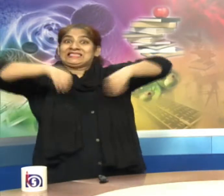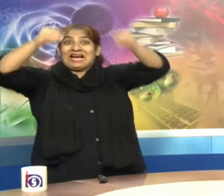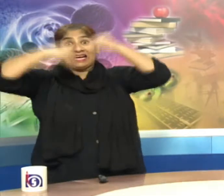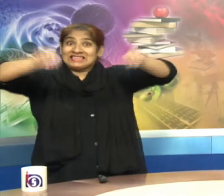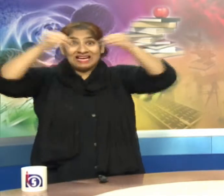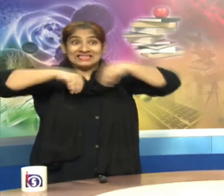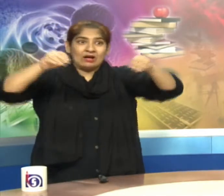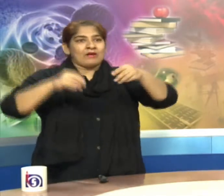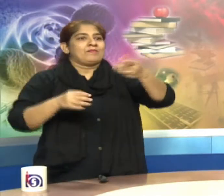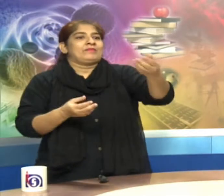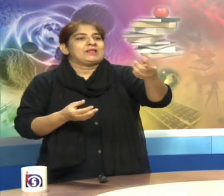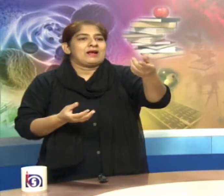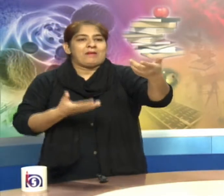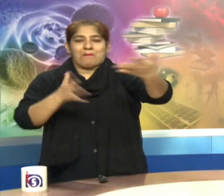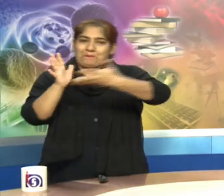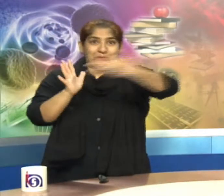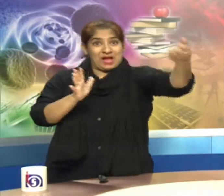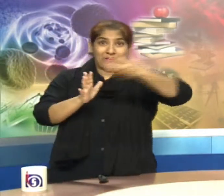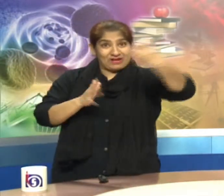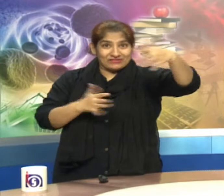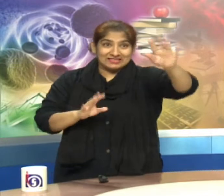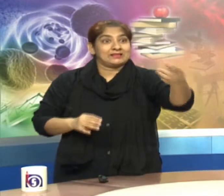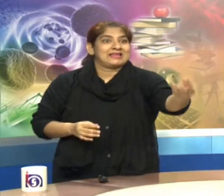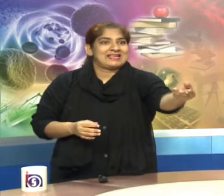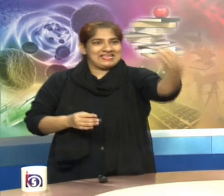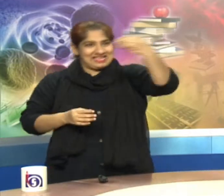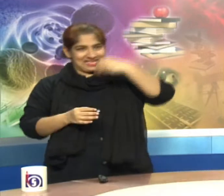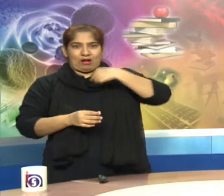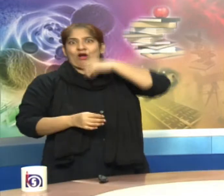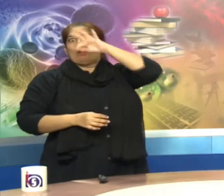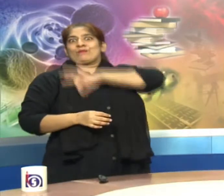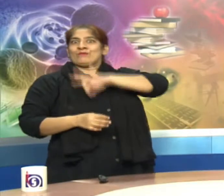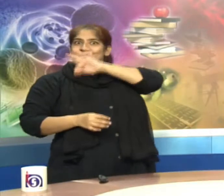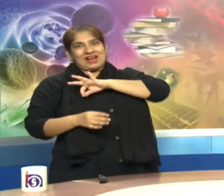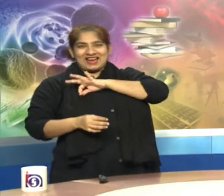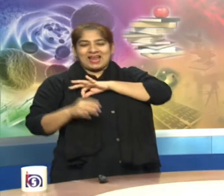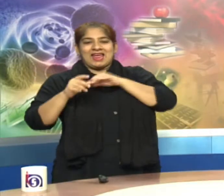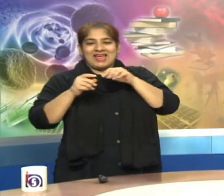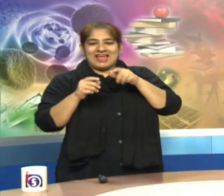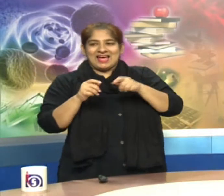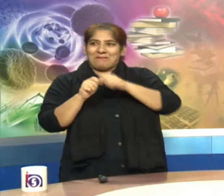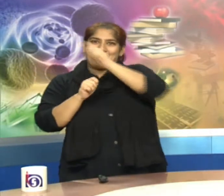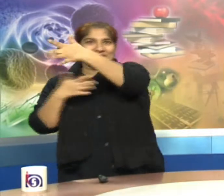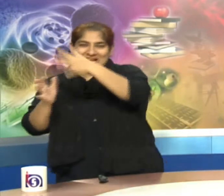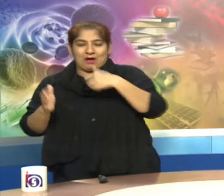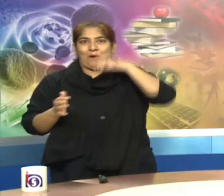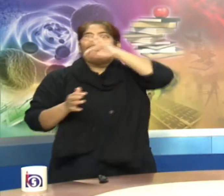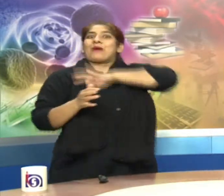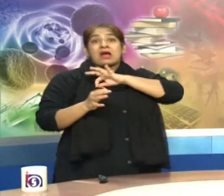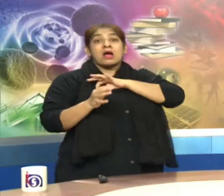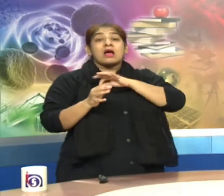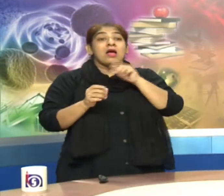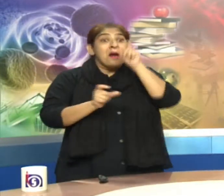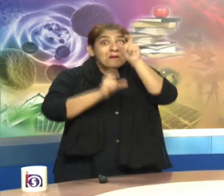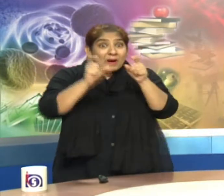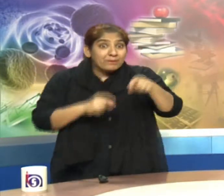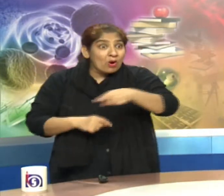advertising is also added in the cost of the product, because that is